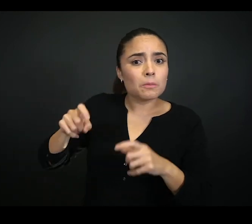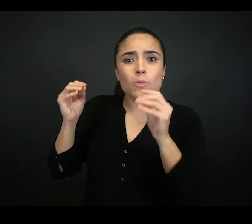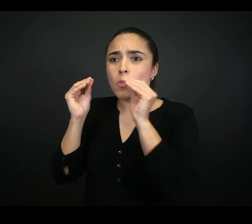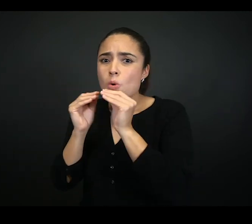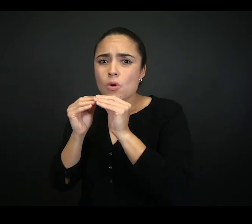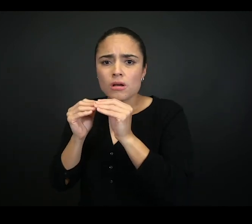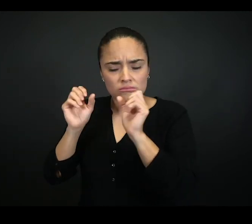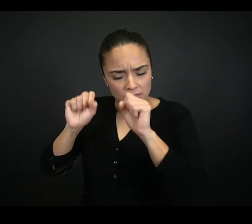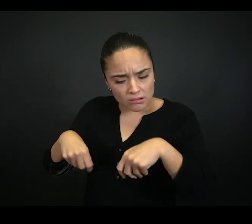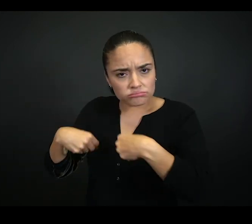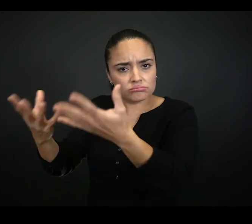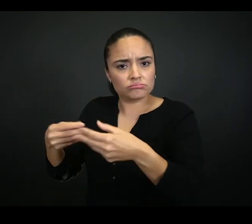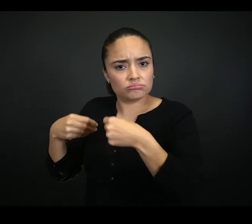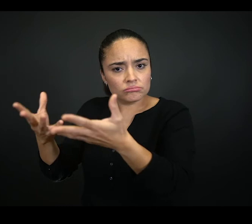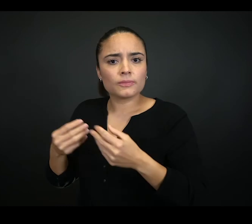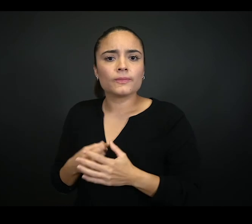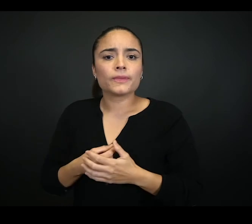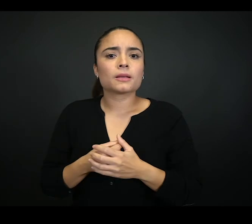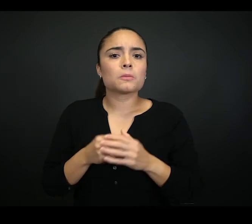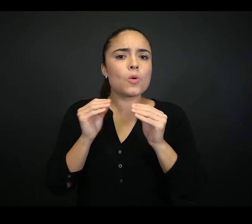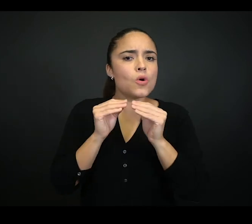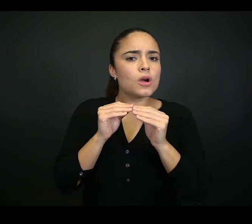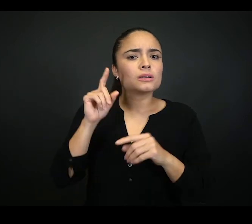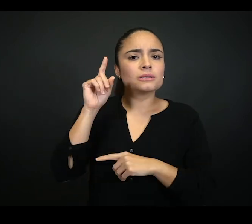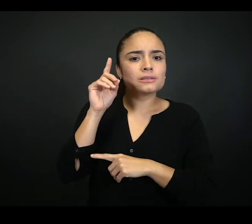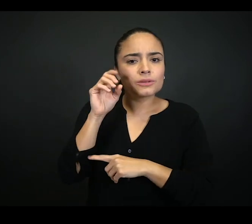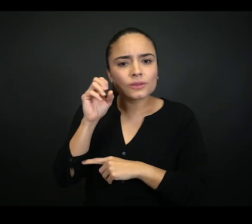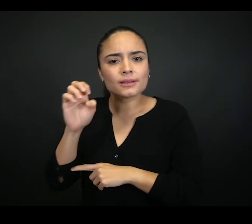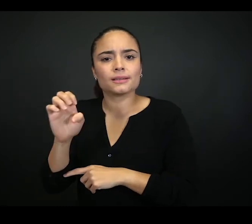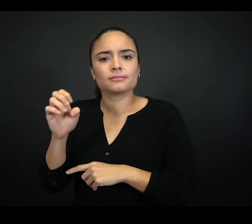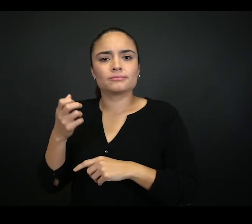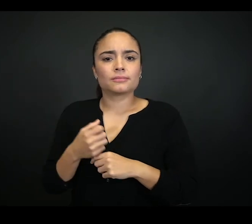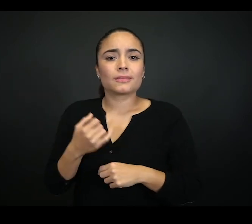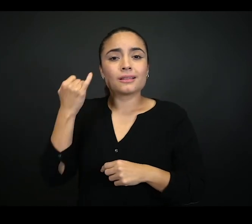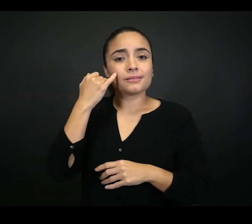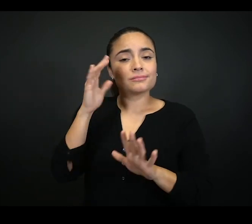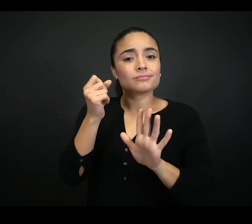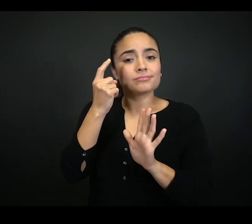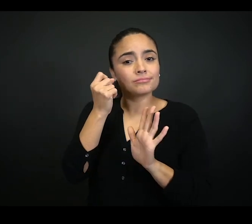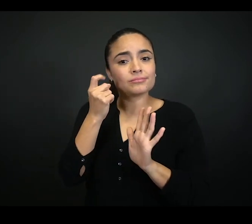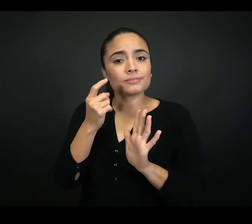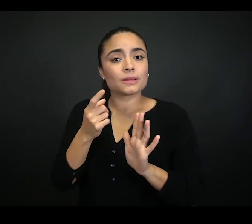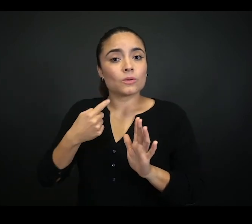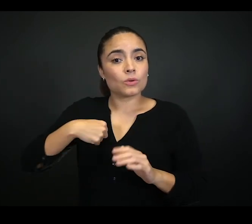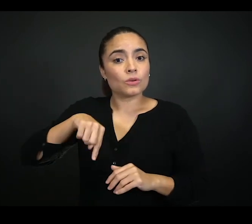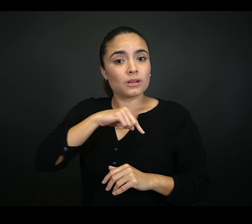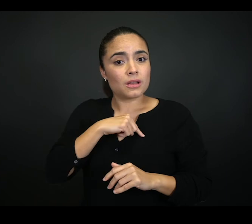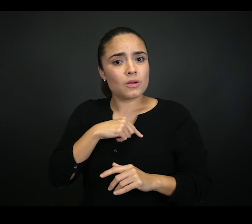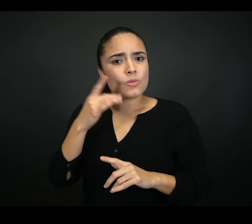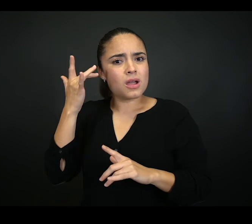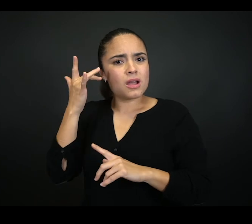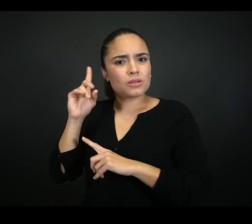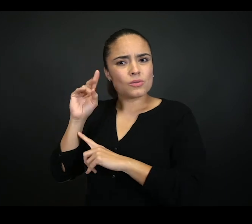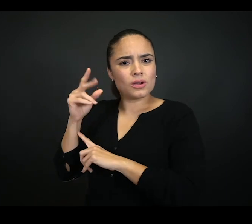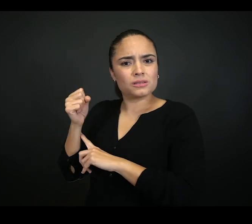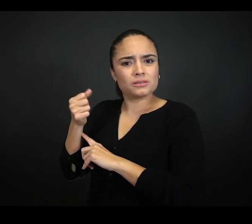need, as many doses as they think they need. With the drug supply being so potent, they may need to have a couple of extra doses